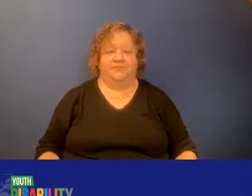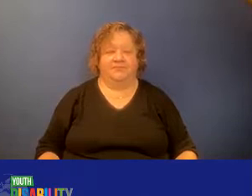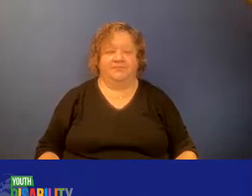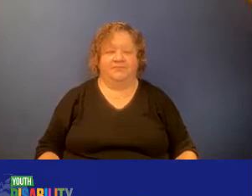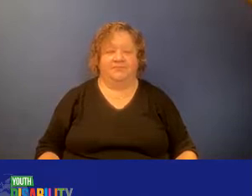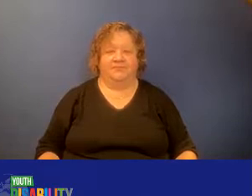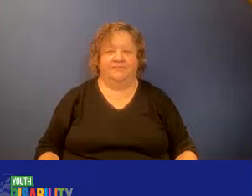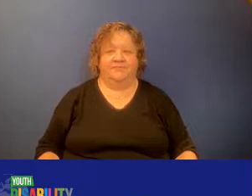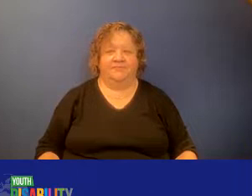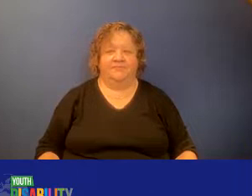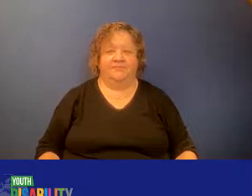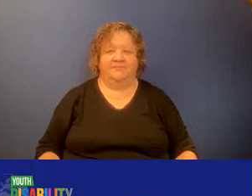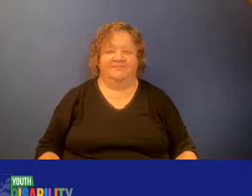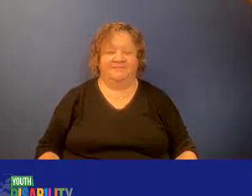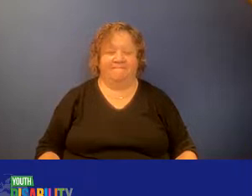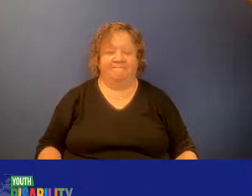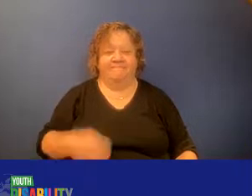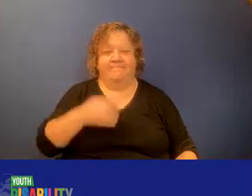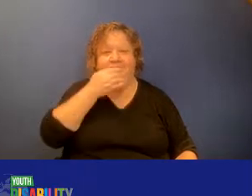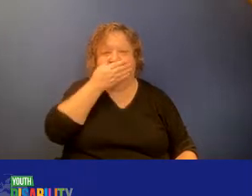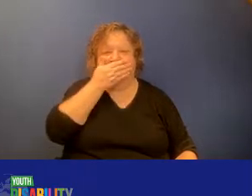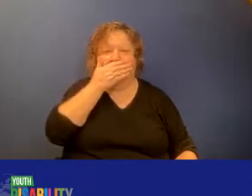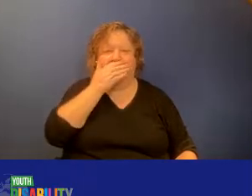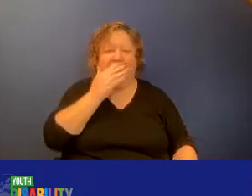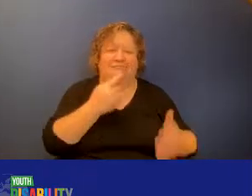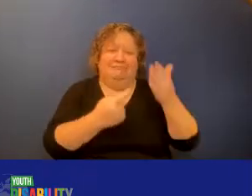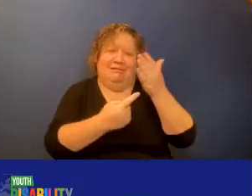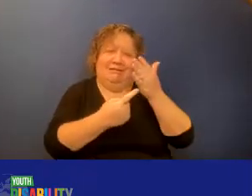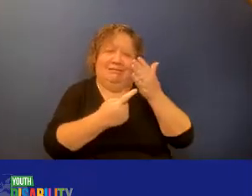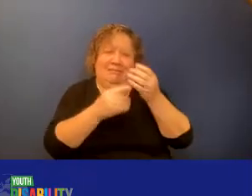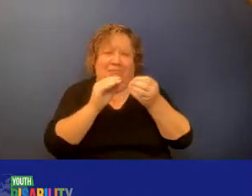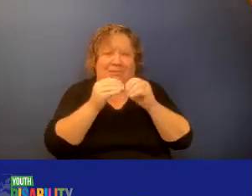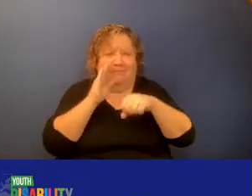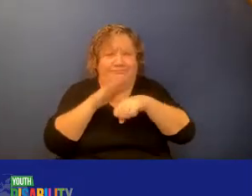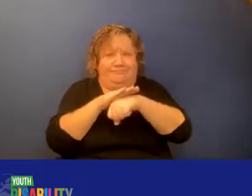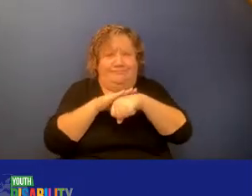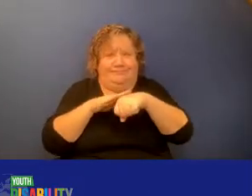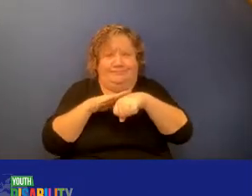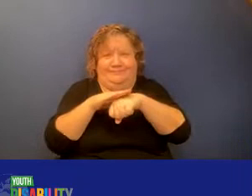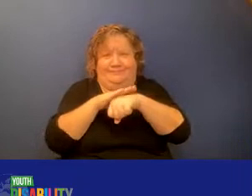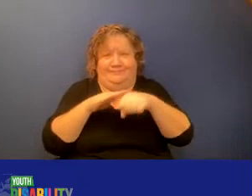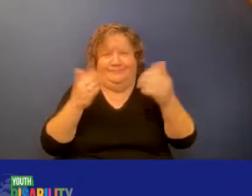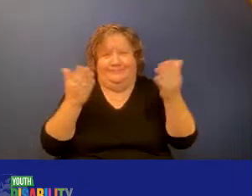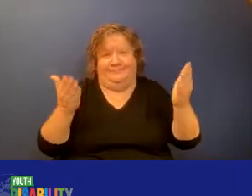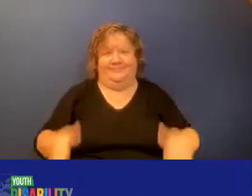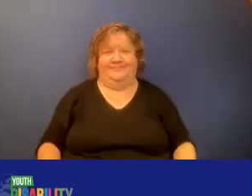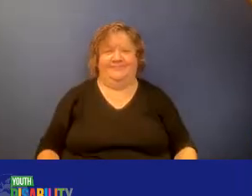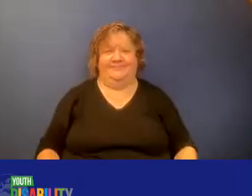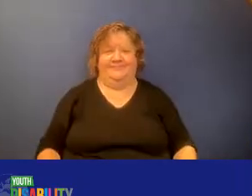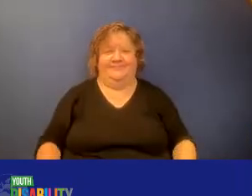And sorry, we have some technical problems. The video is loading a little bit slower.